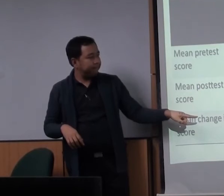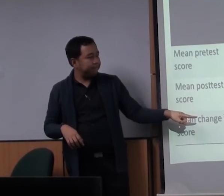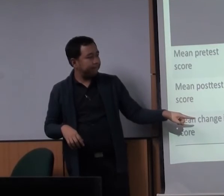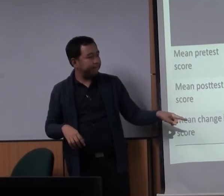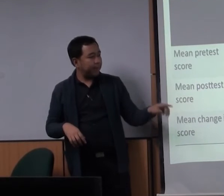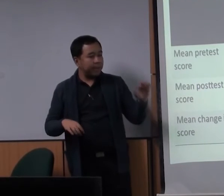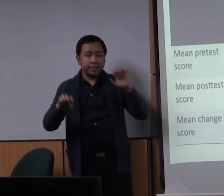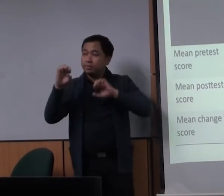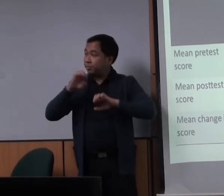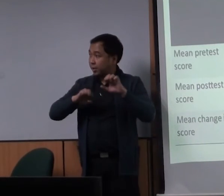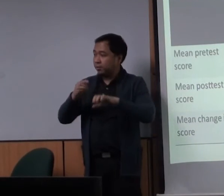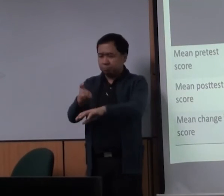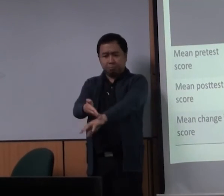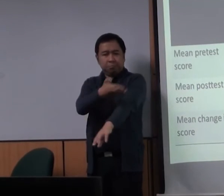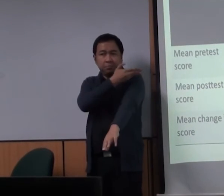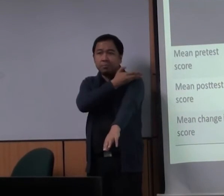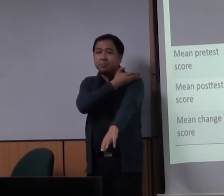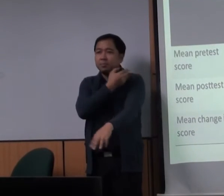in experimental, it has 12.